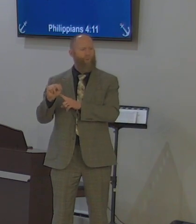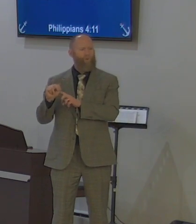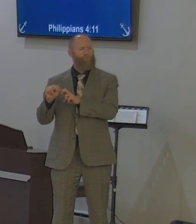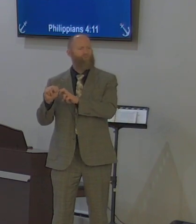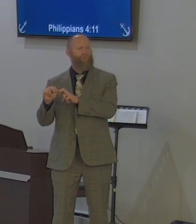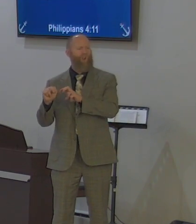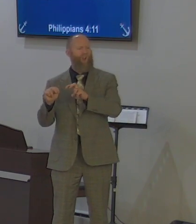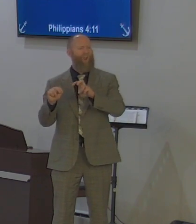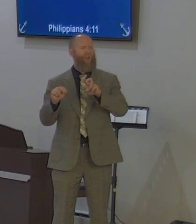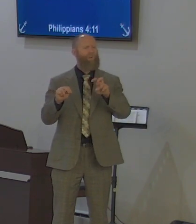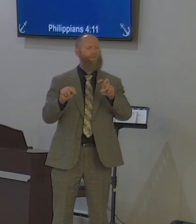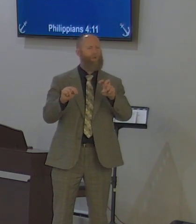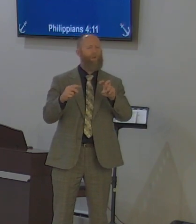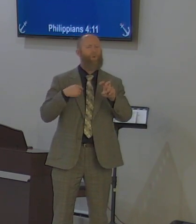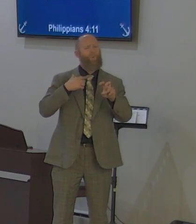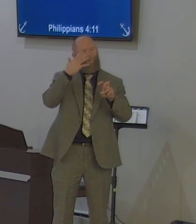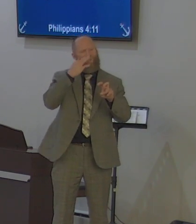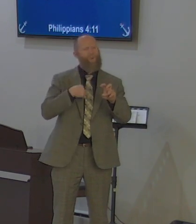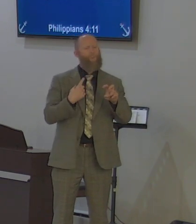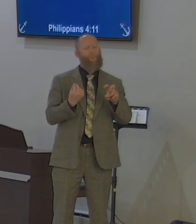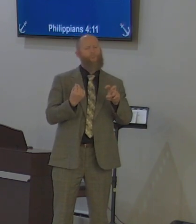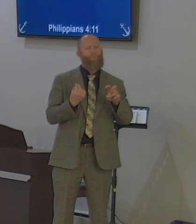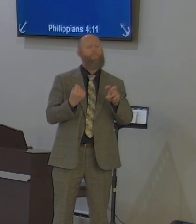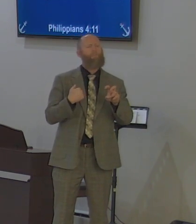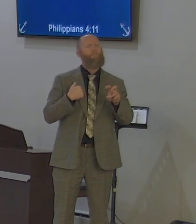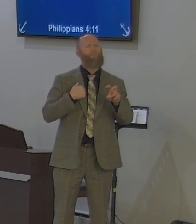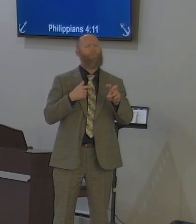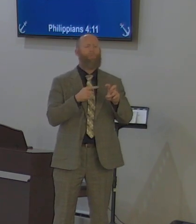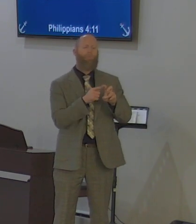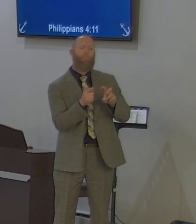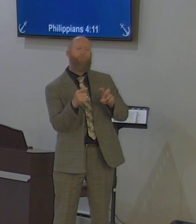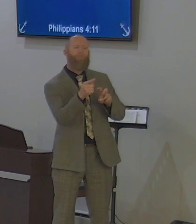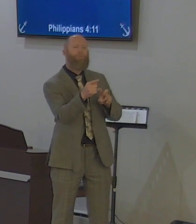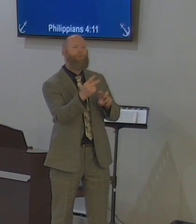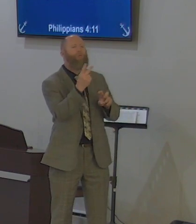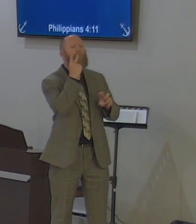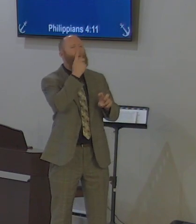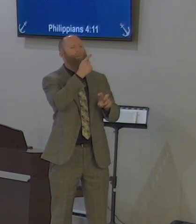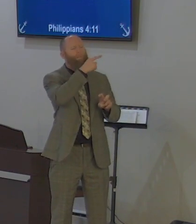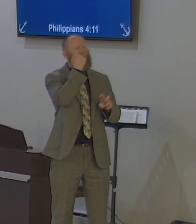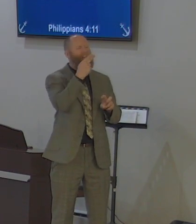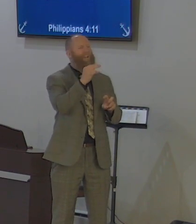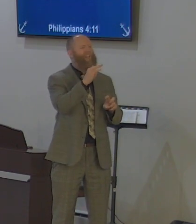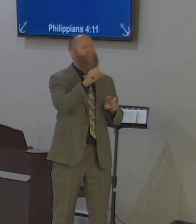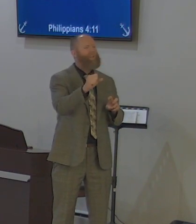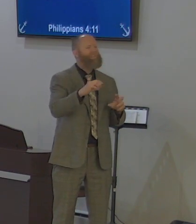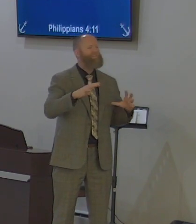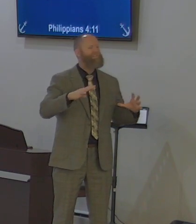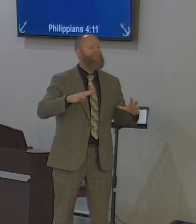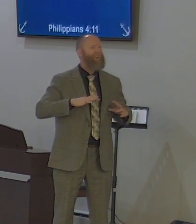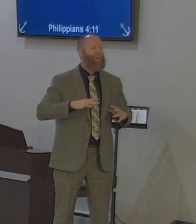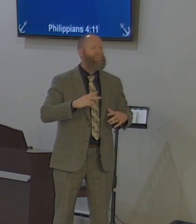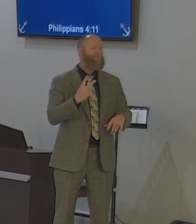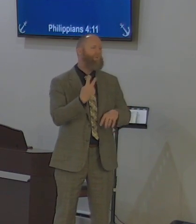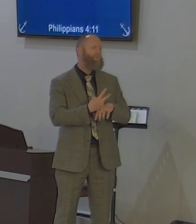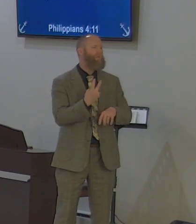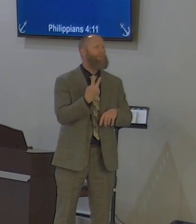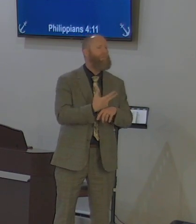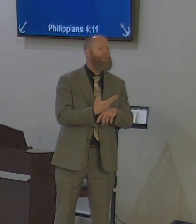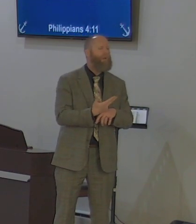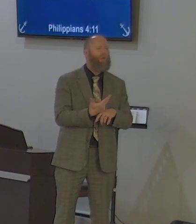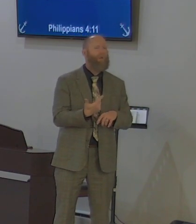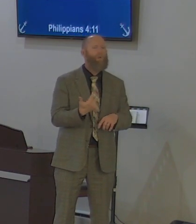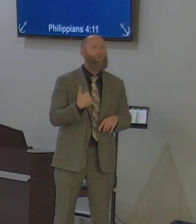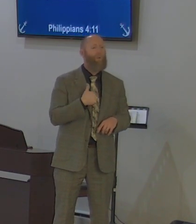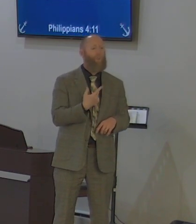we decided on the way we'd go by the Black Hills. We'd never been there. We wanted to see it, you know. And so we parked at an